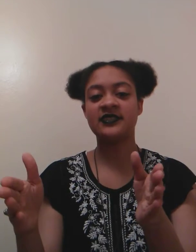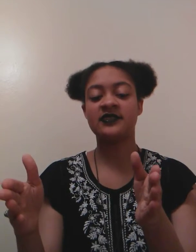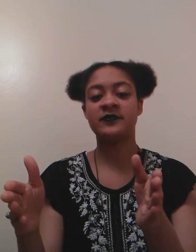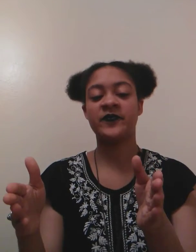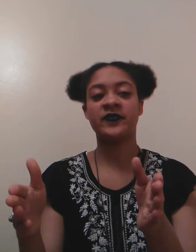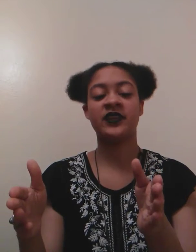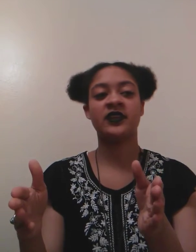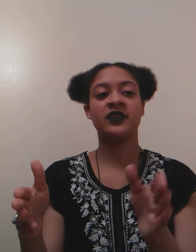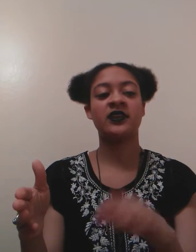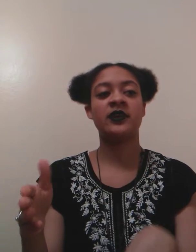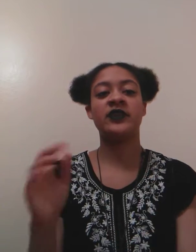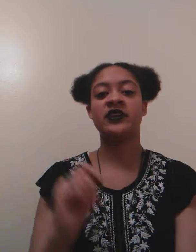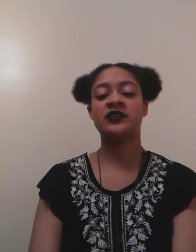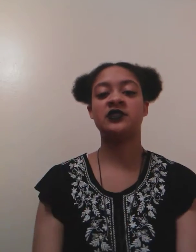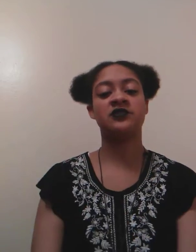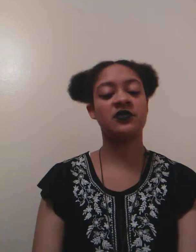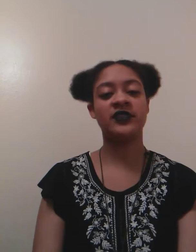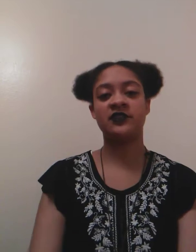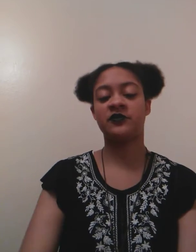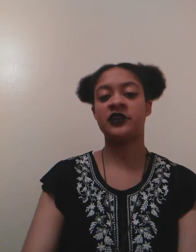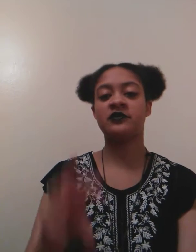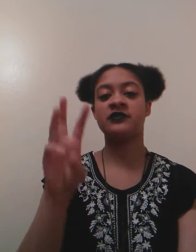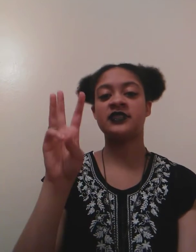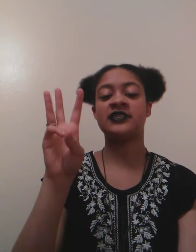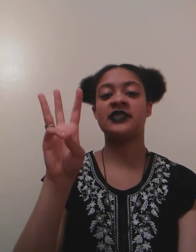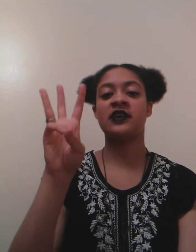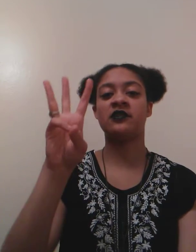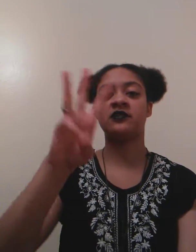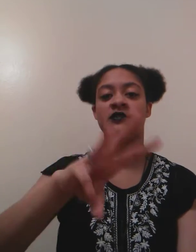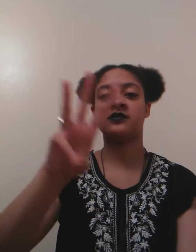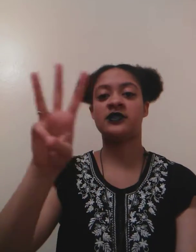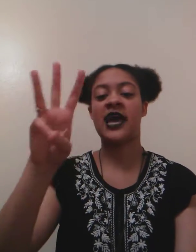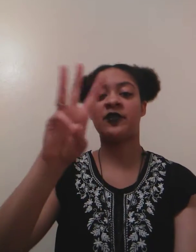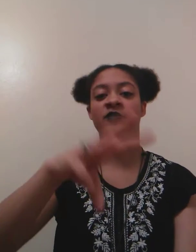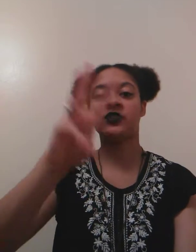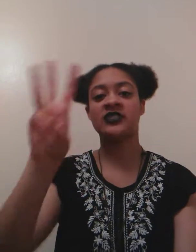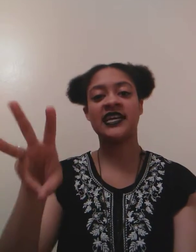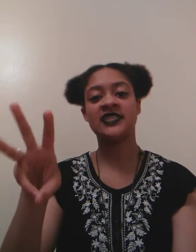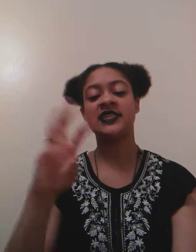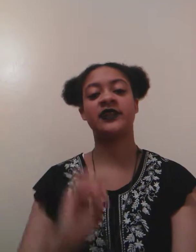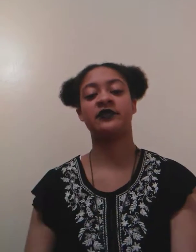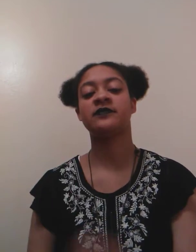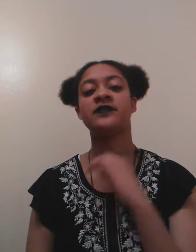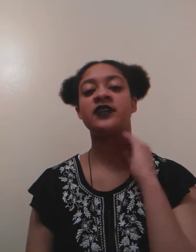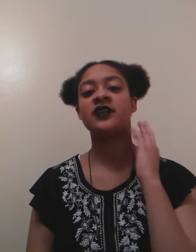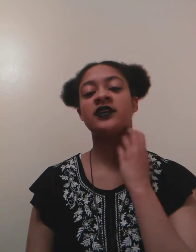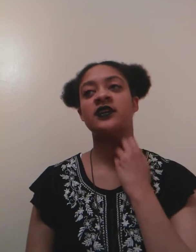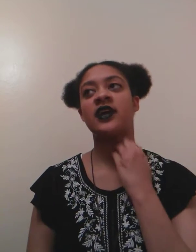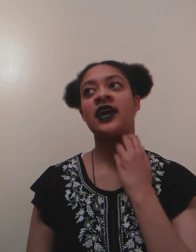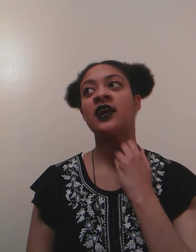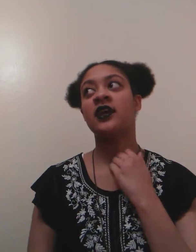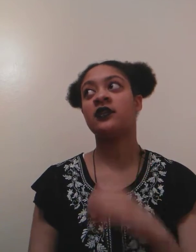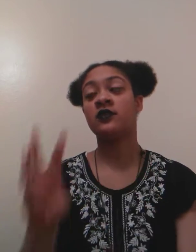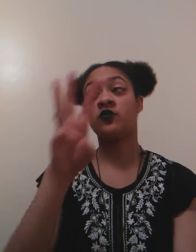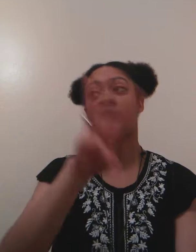90s, because usually what they do for those is they'll tap it from one side to the other. And